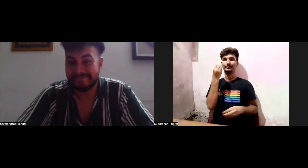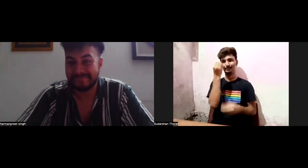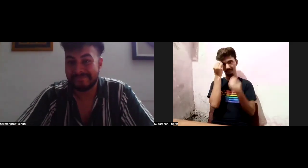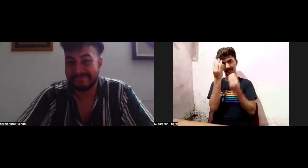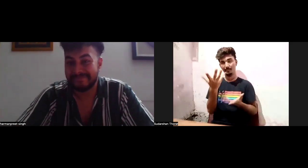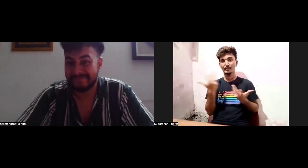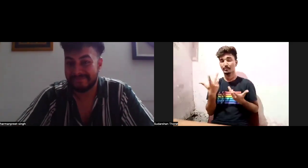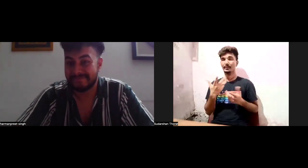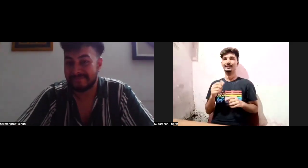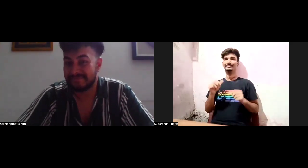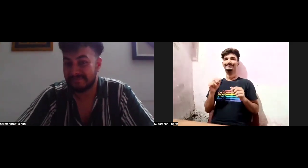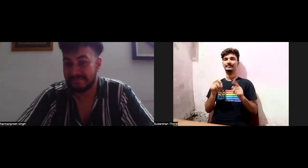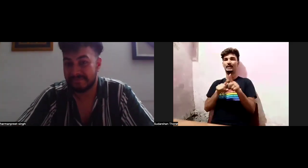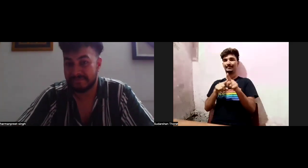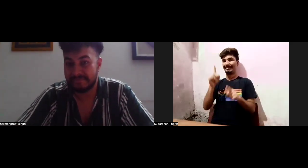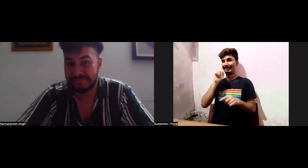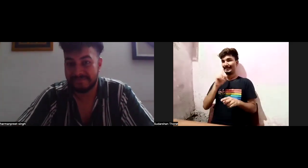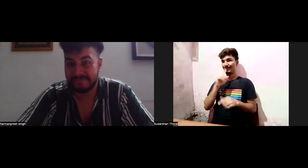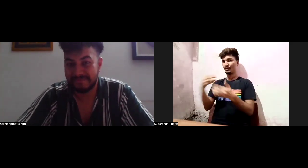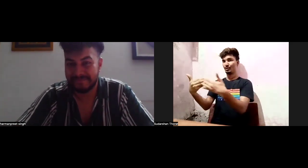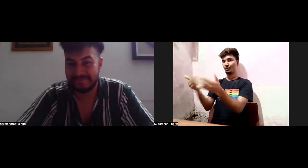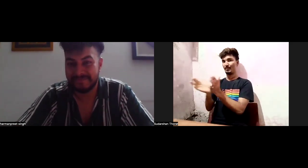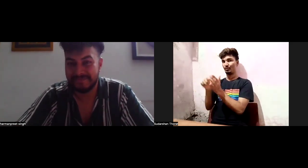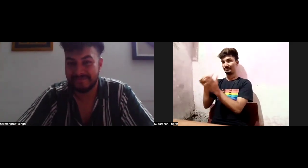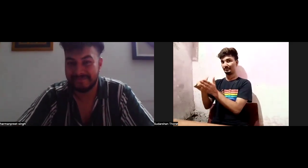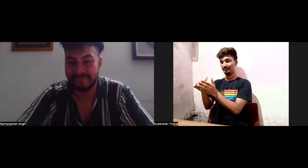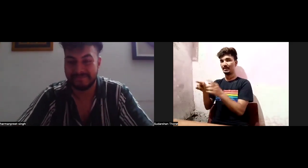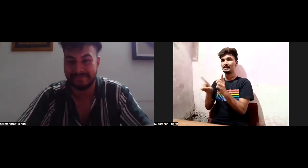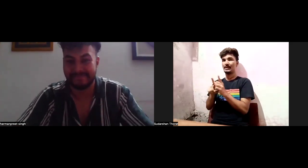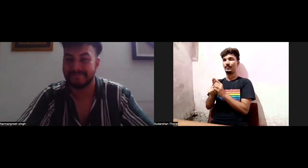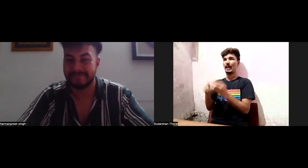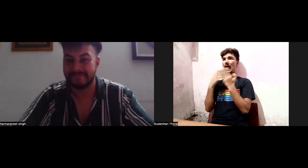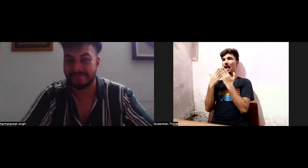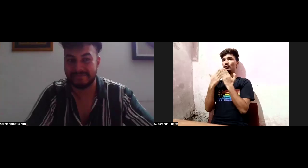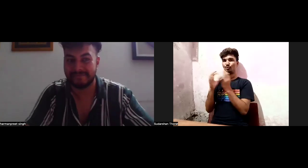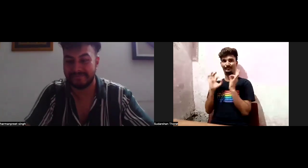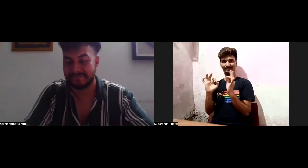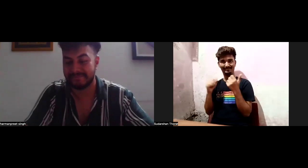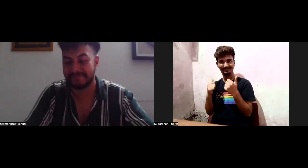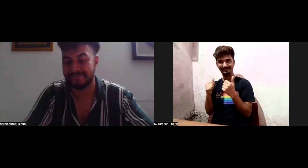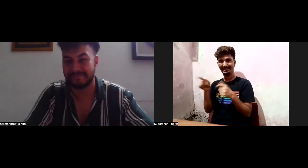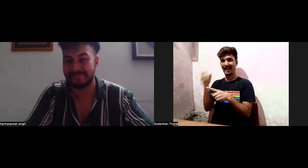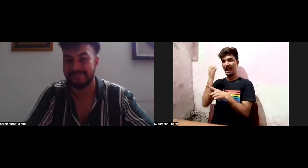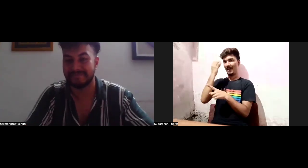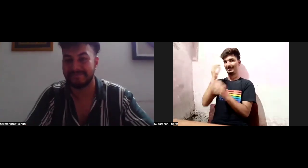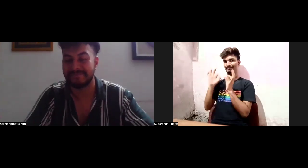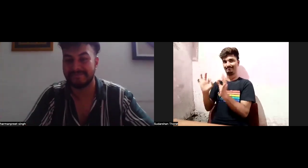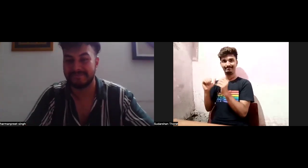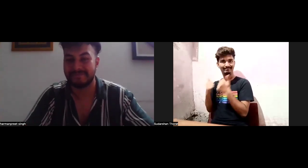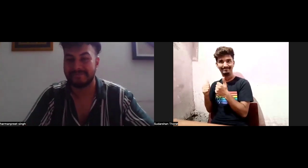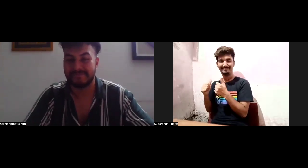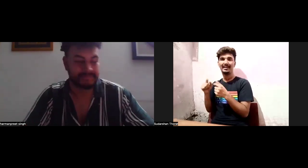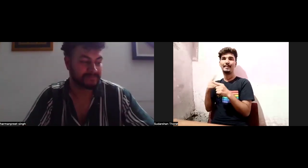Yeah, right. For example, let me inform you here. So within the deaf community, some are